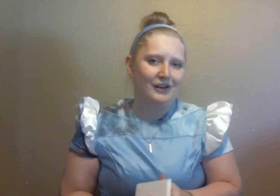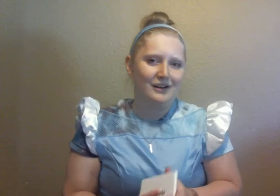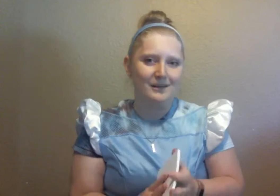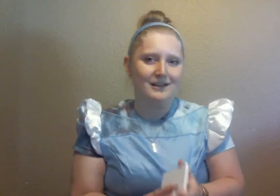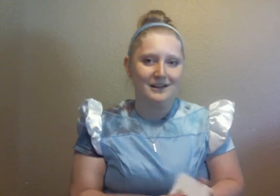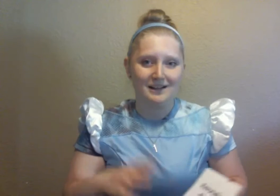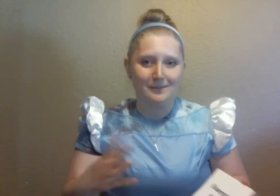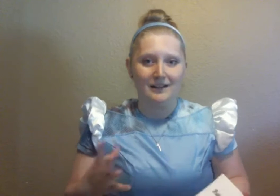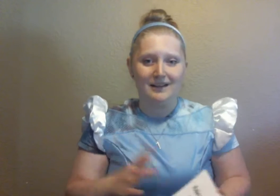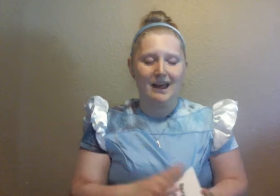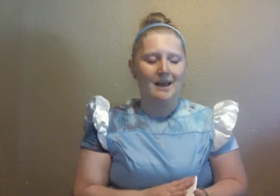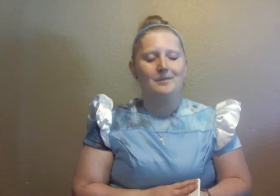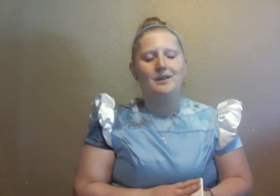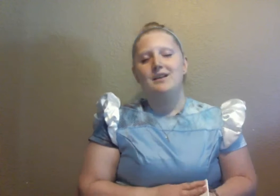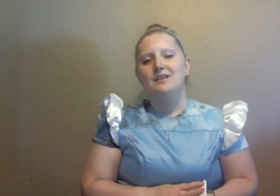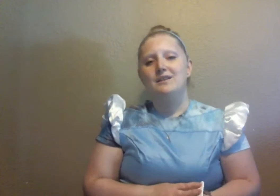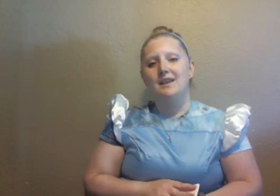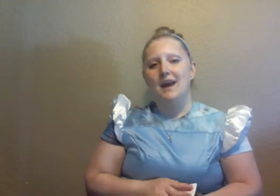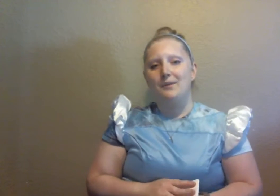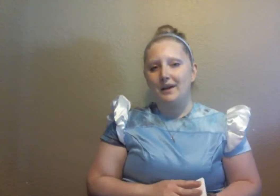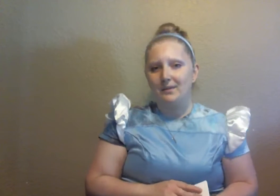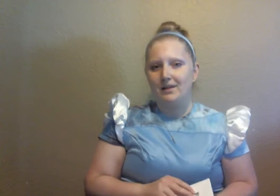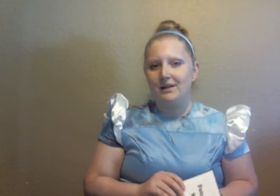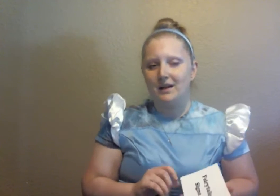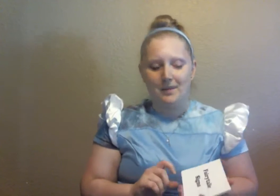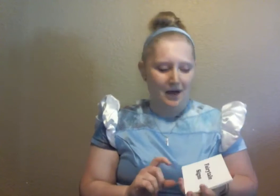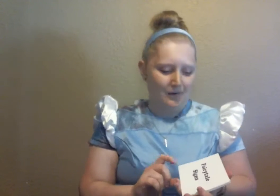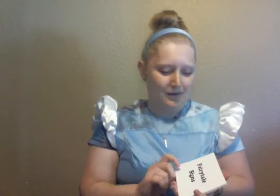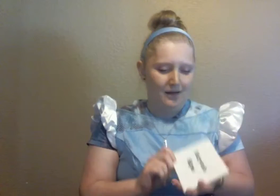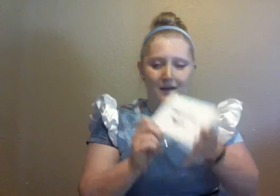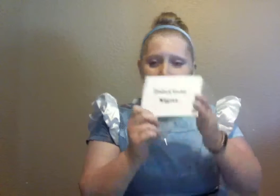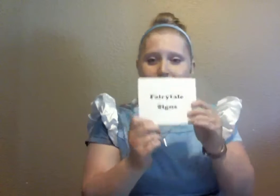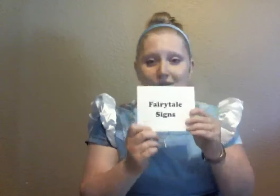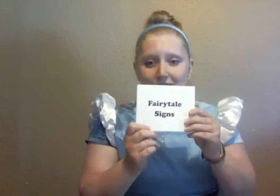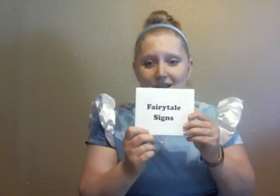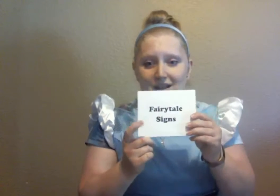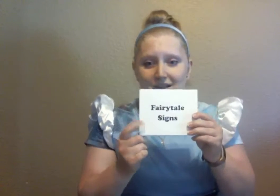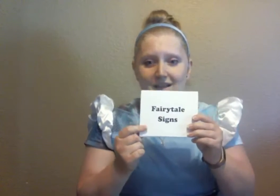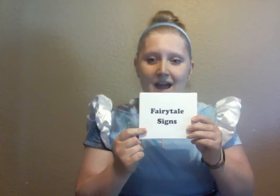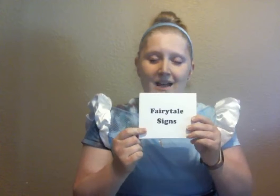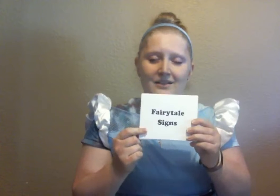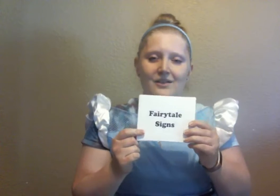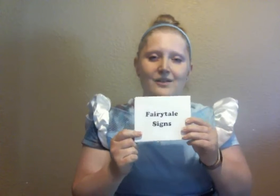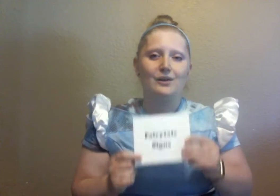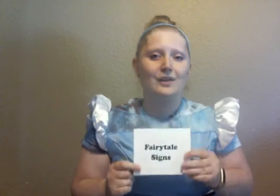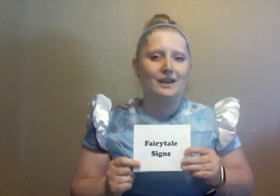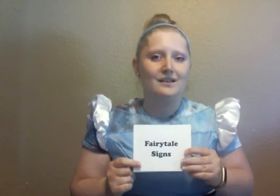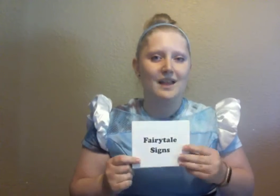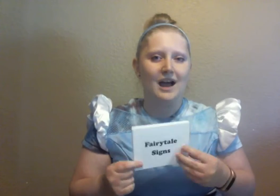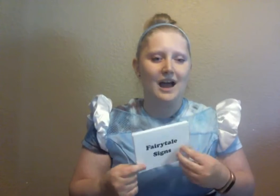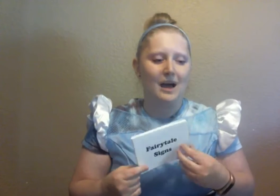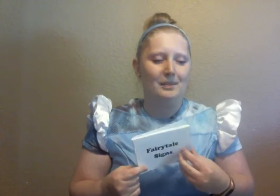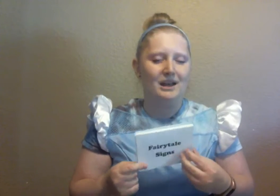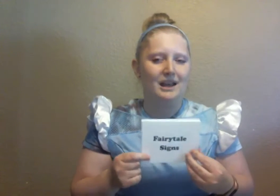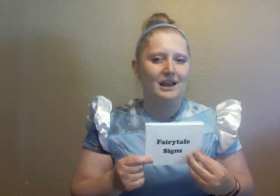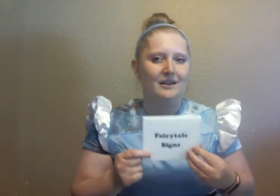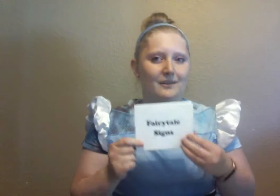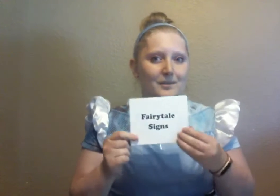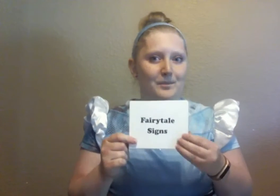be learning about today. So today we are going to be learning about fairy tale signs, so things that happen in